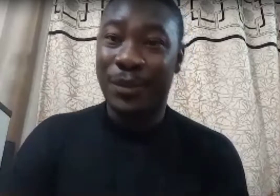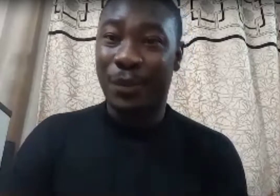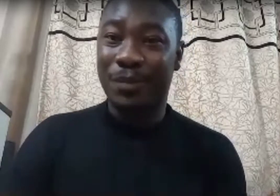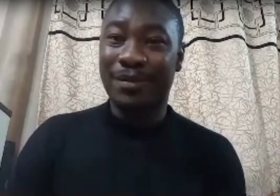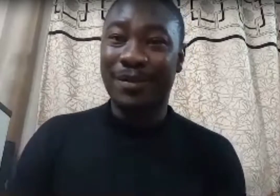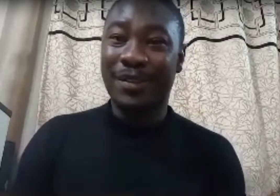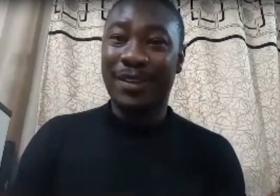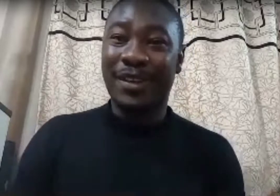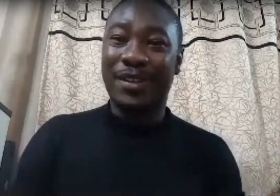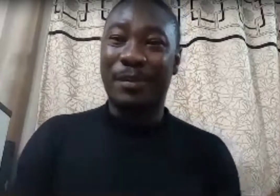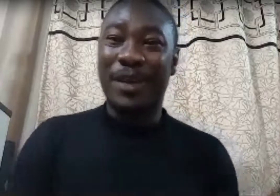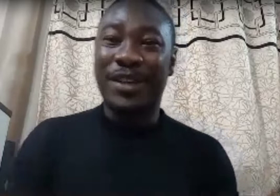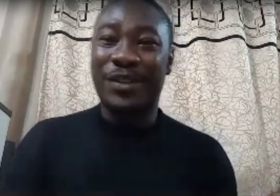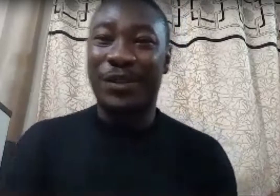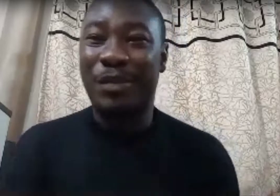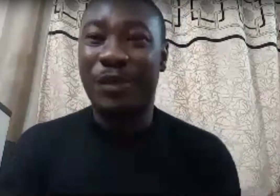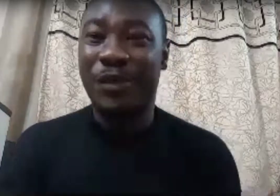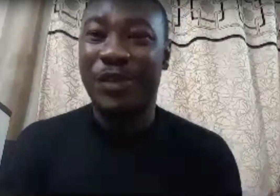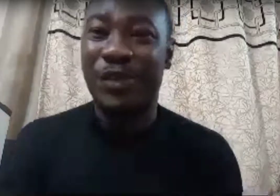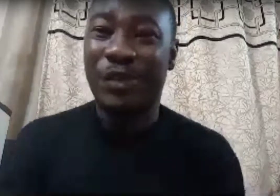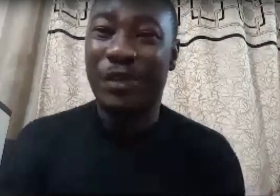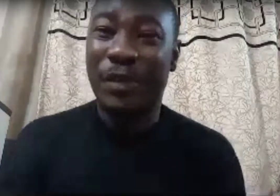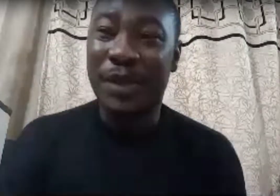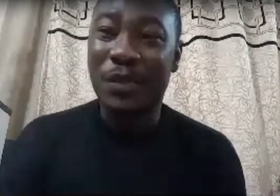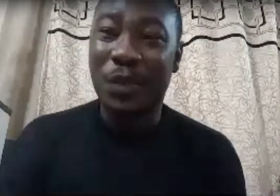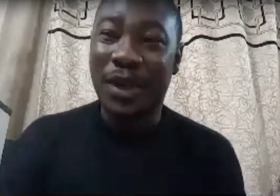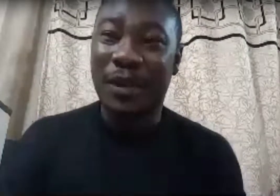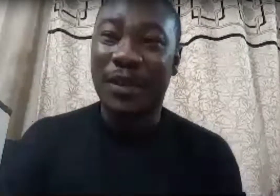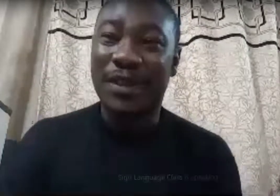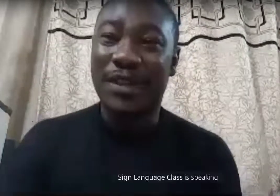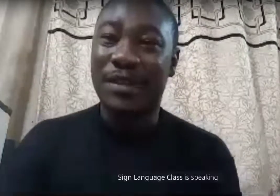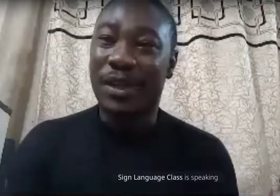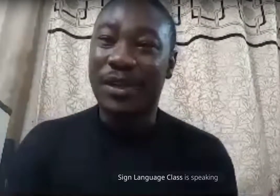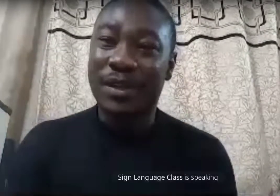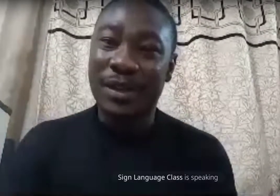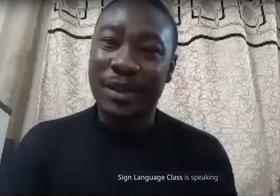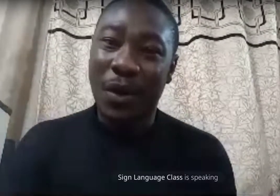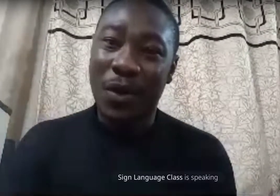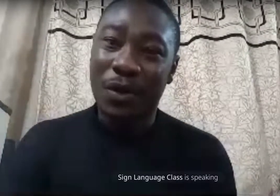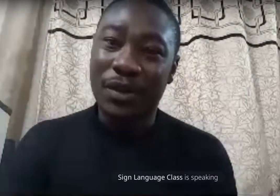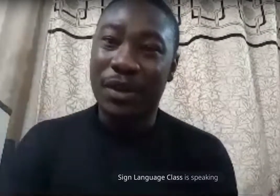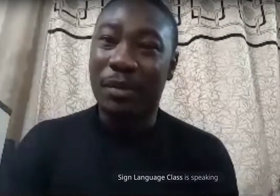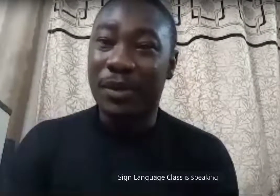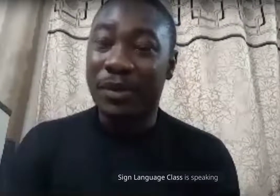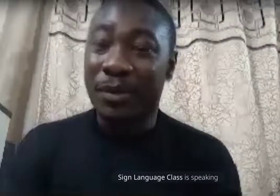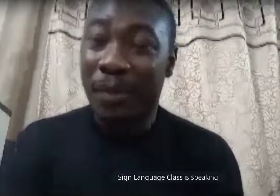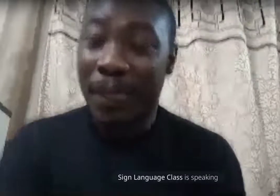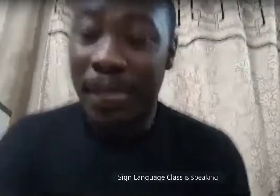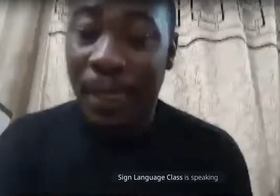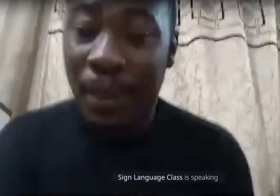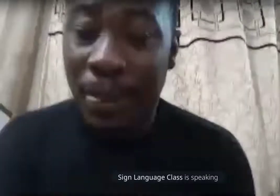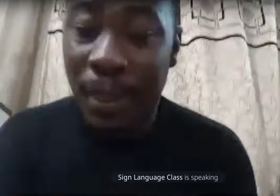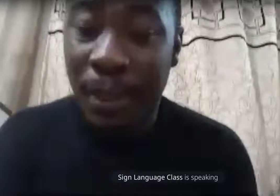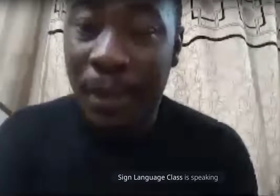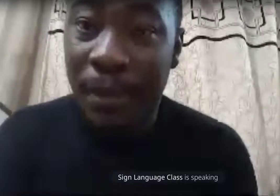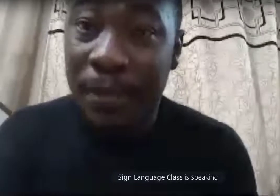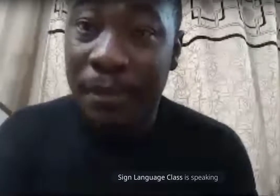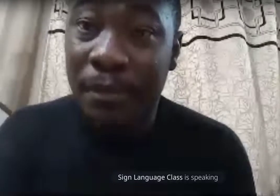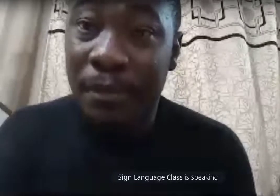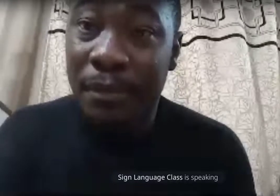Before you end the class, Anna Onwuka asked a question, and she just commented now that her question has not been answered, which